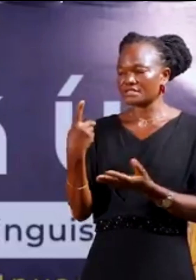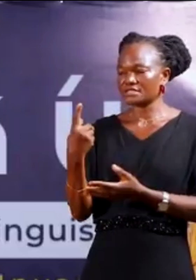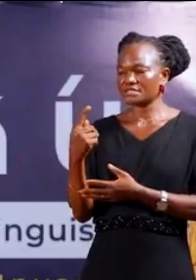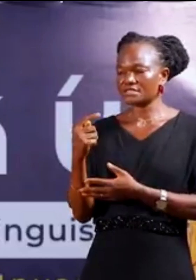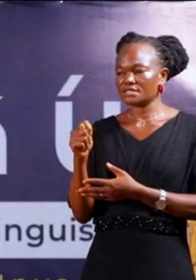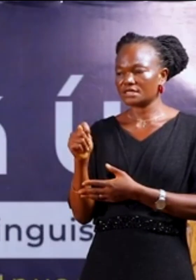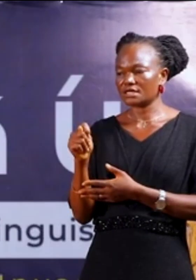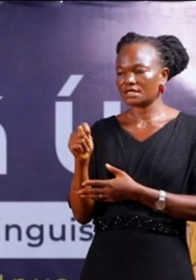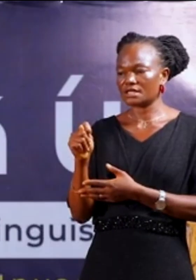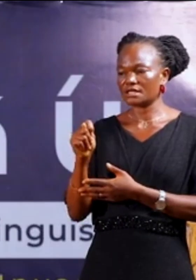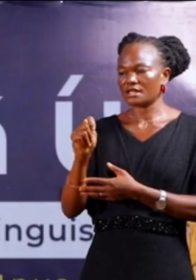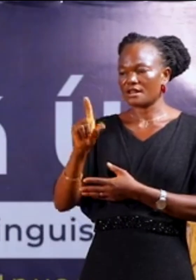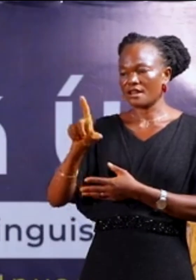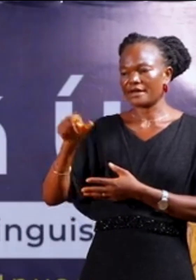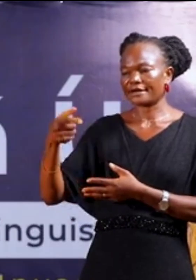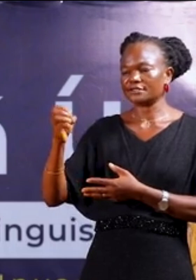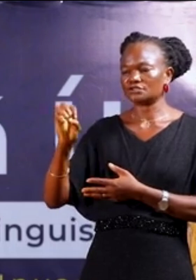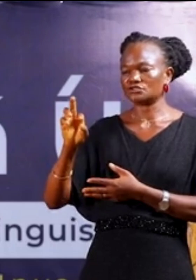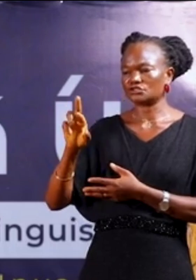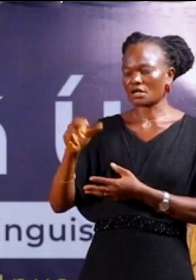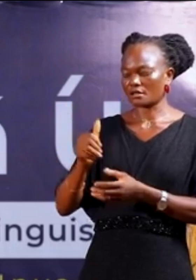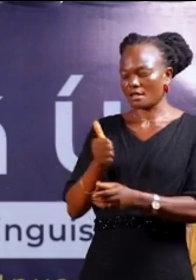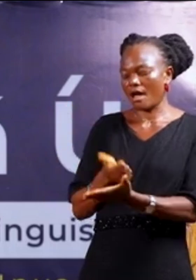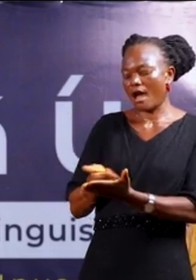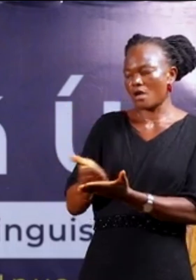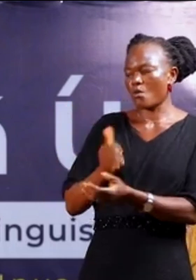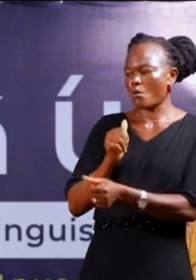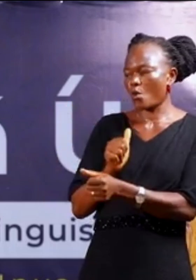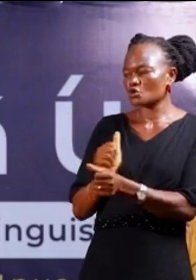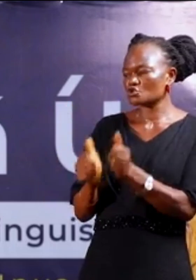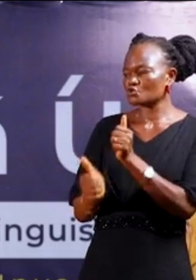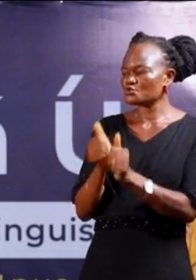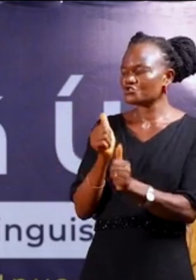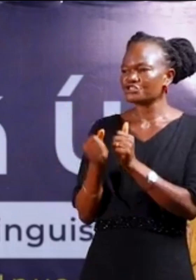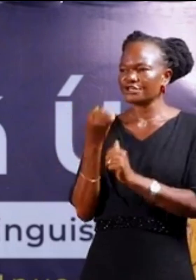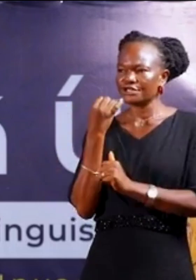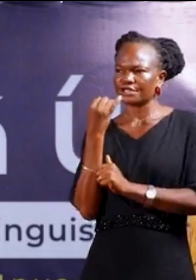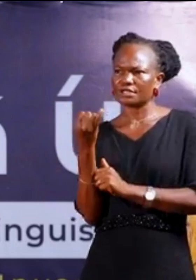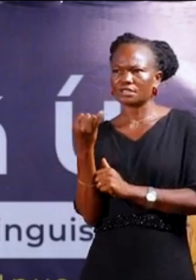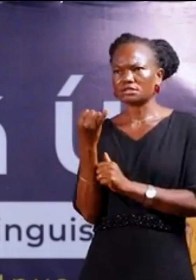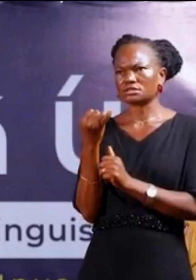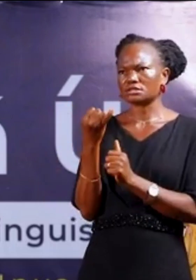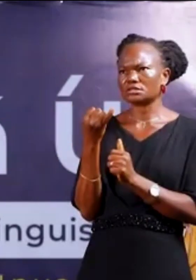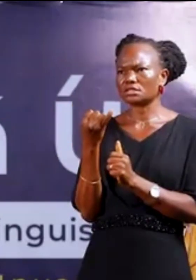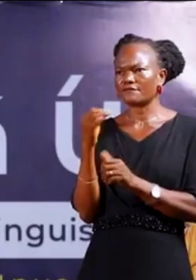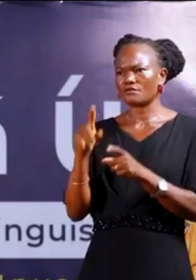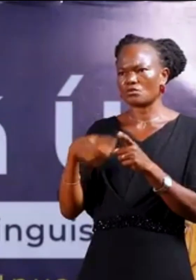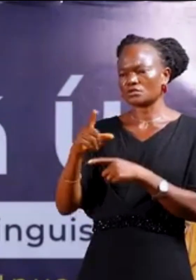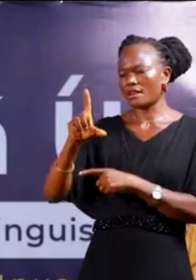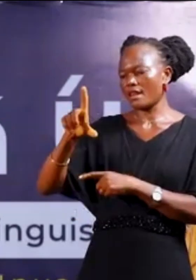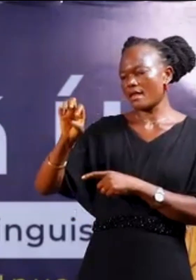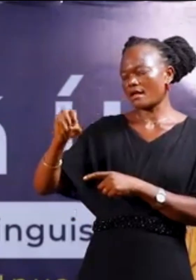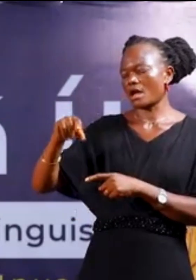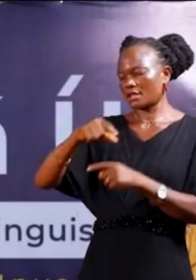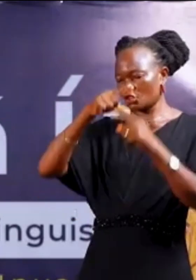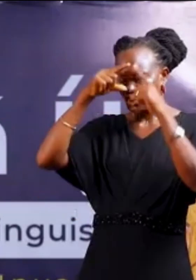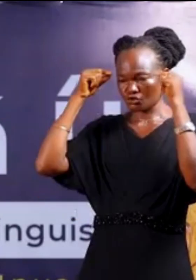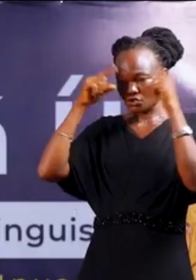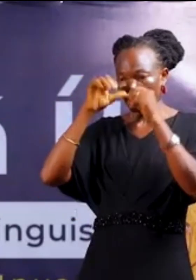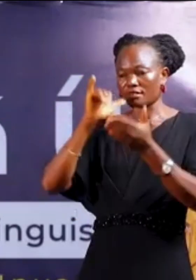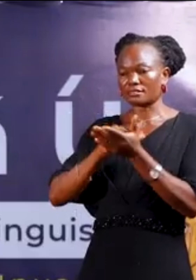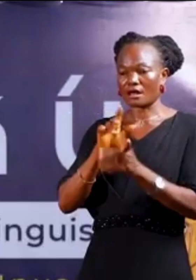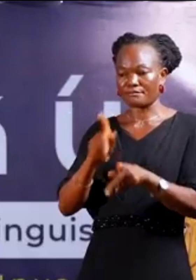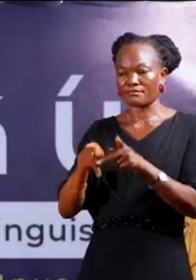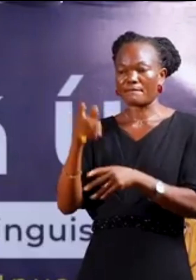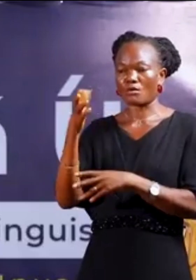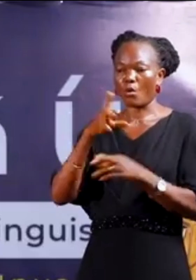the Leja, right? Iron works, which I think is phenomenal. If you go to Leja in Nsukka, that people